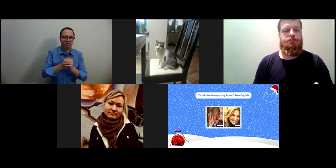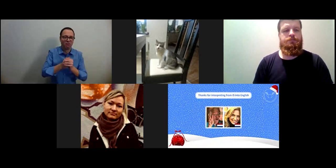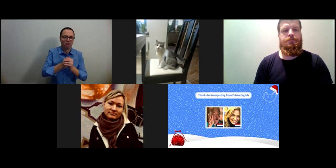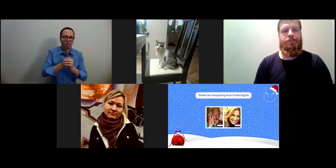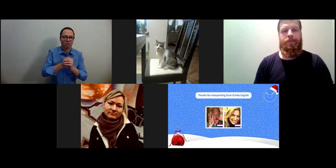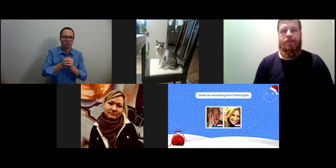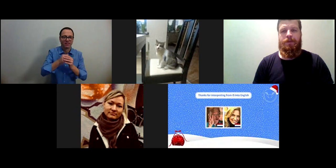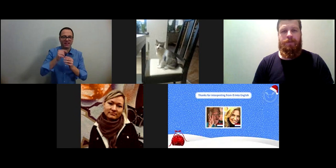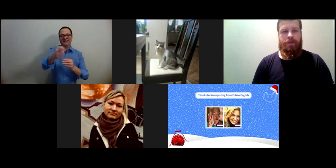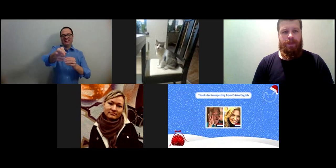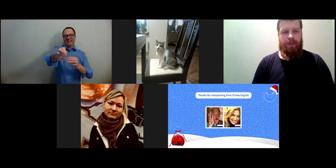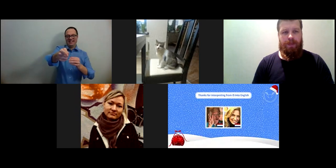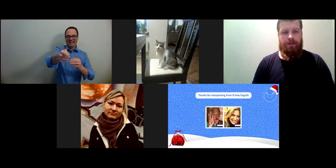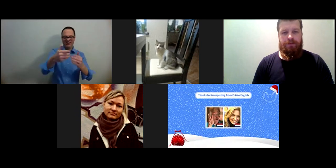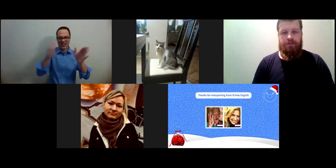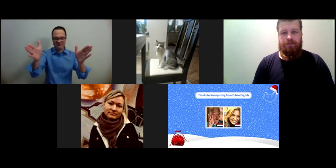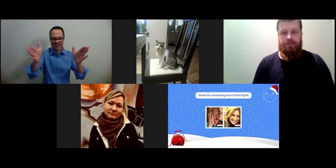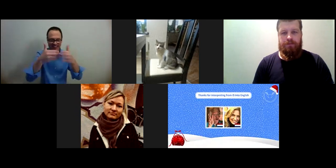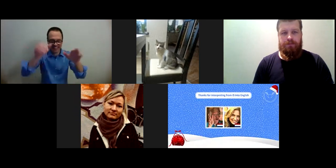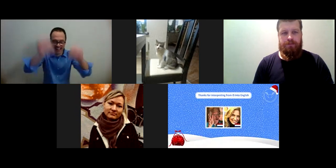Unable to start our video.